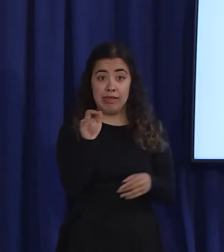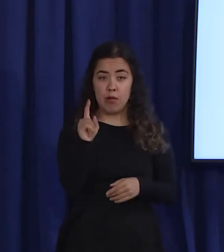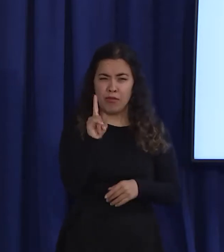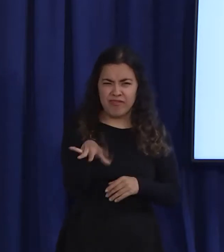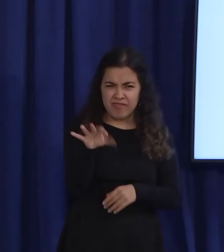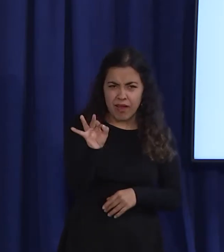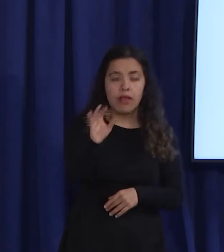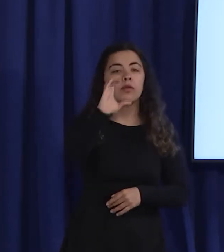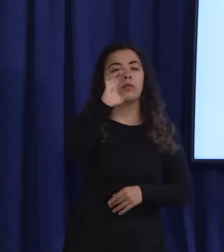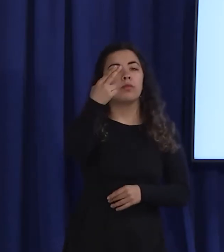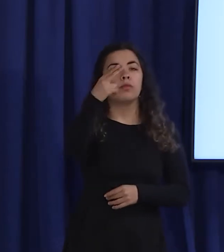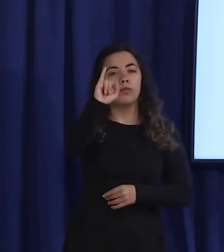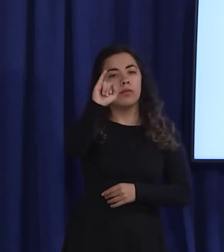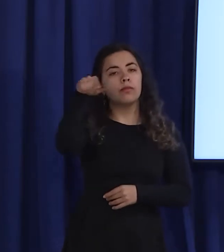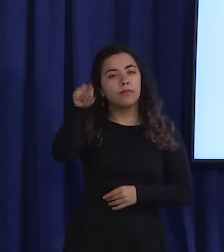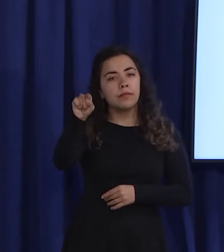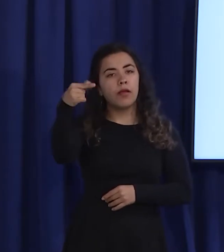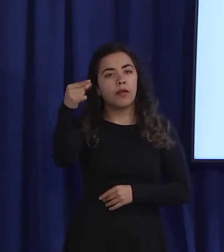on